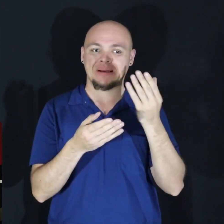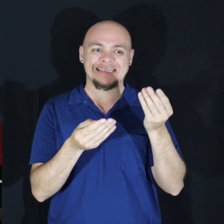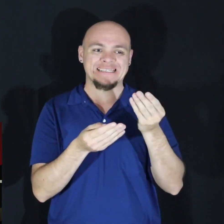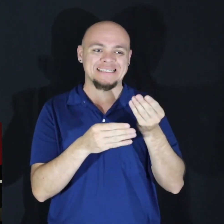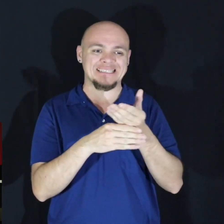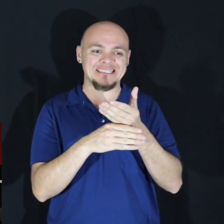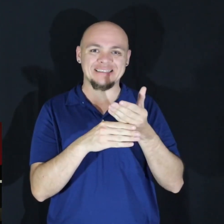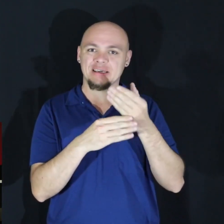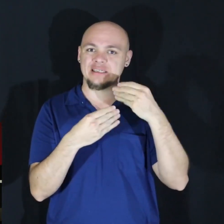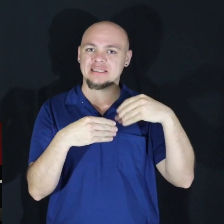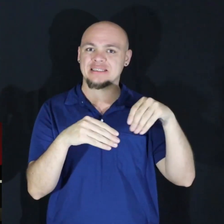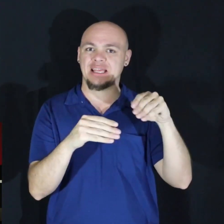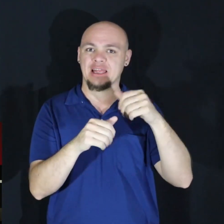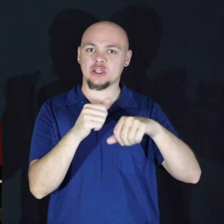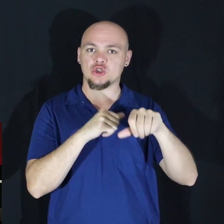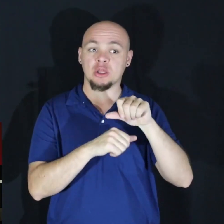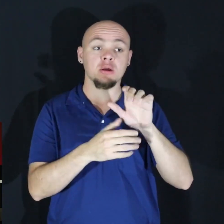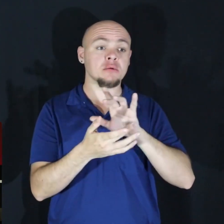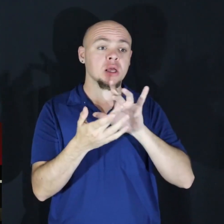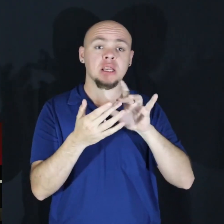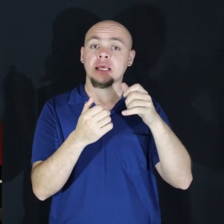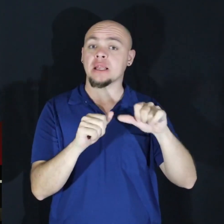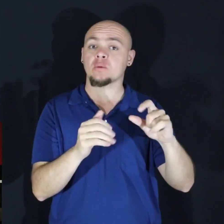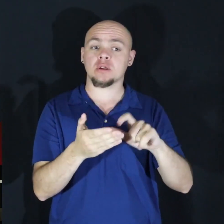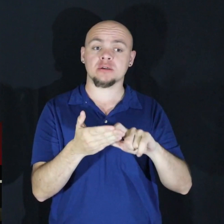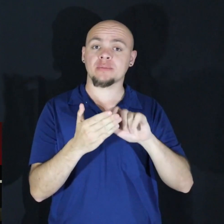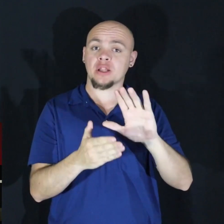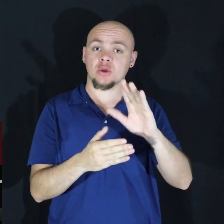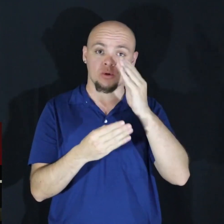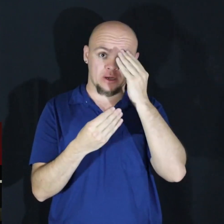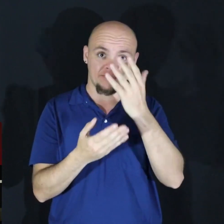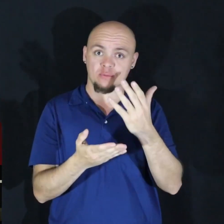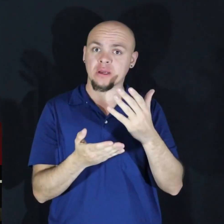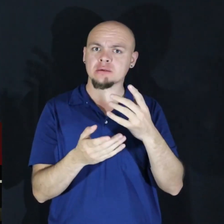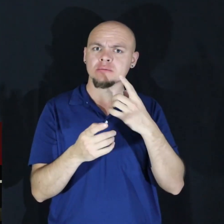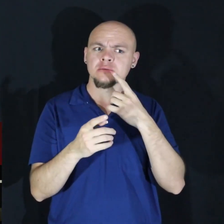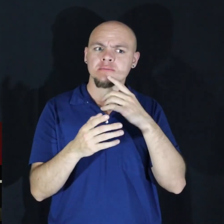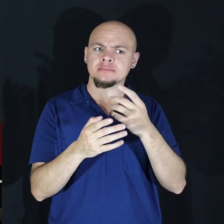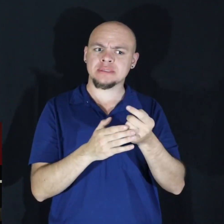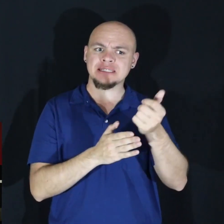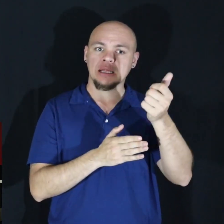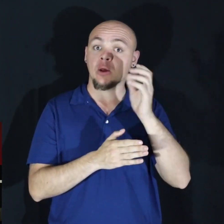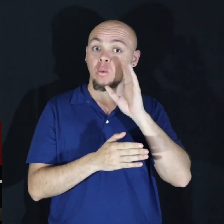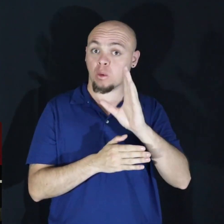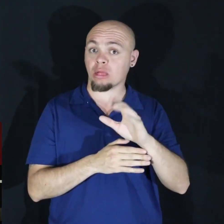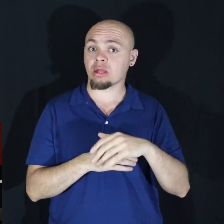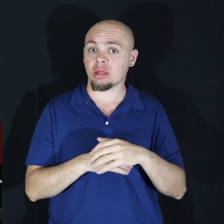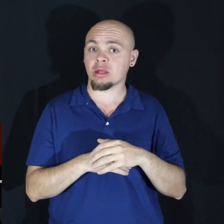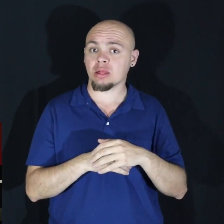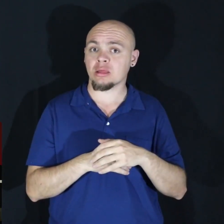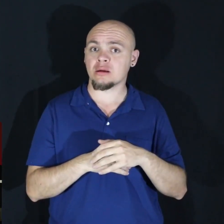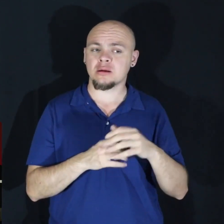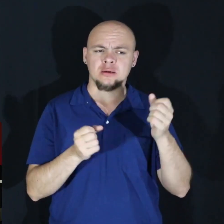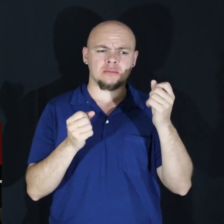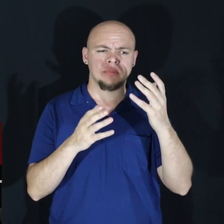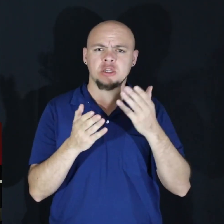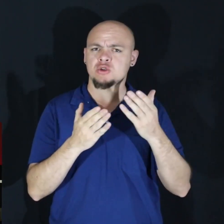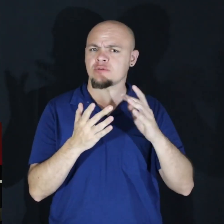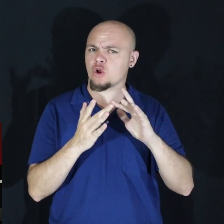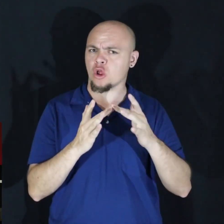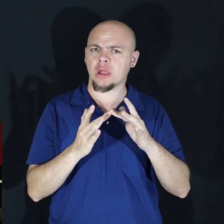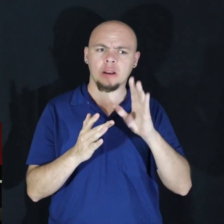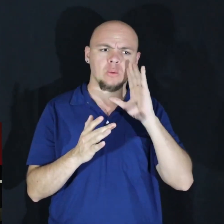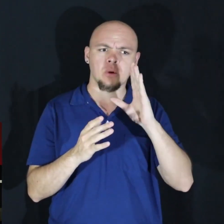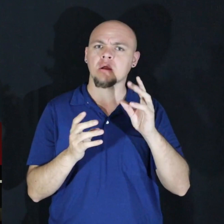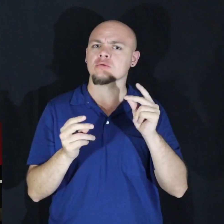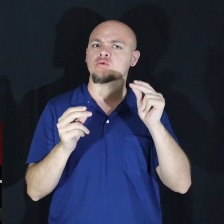companies. You can reach out to any one of them and demand your information be deleted, and they will. And there are tons of services that will do this online for you